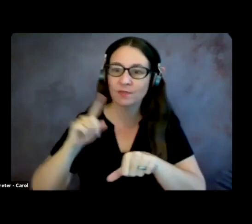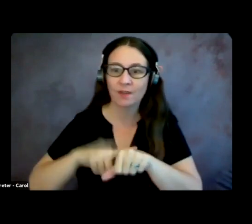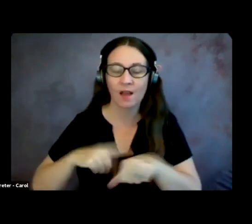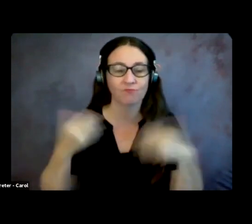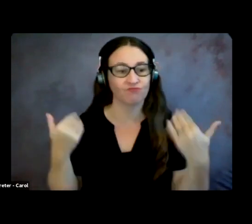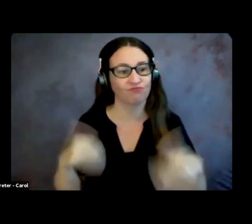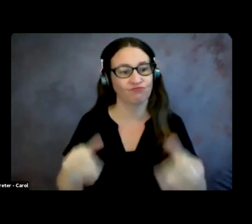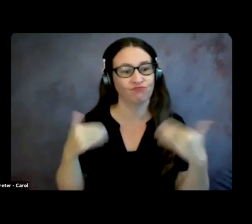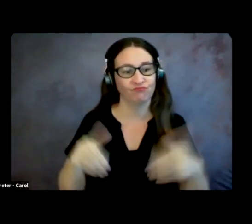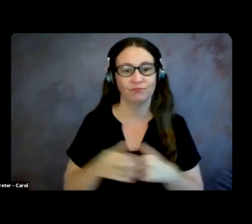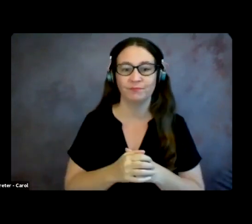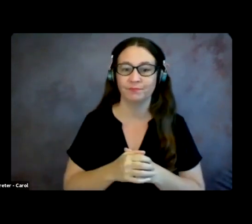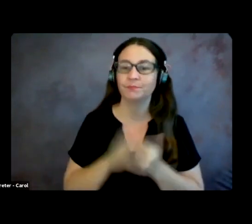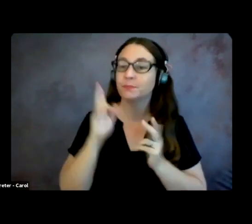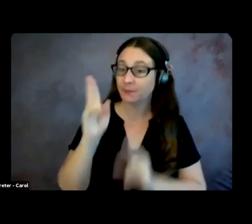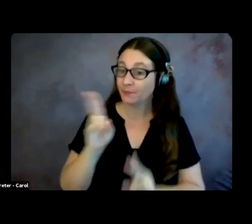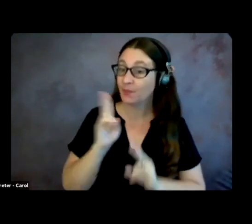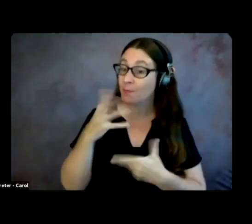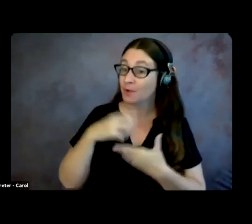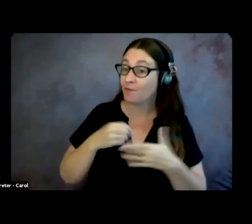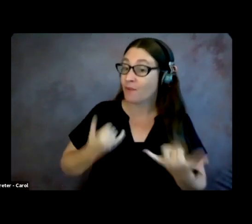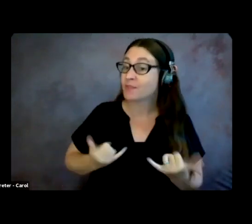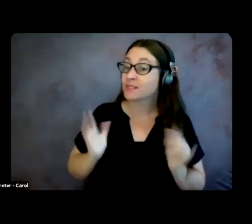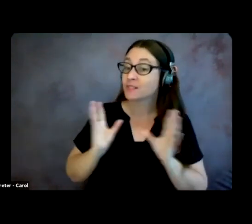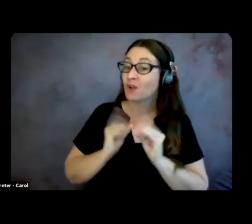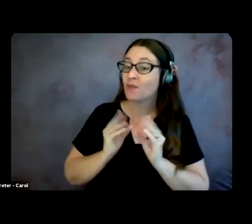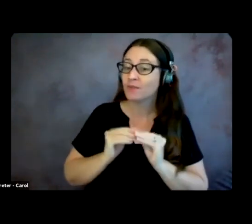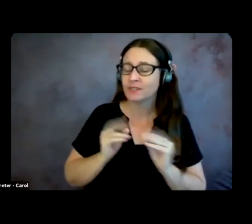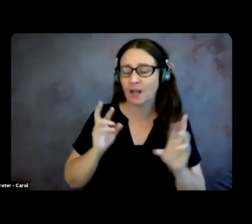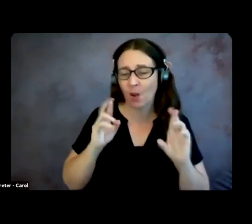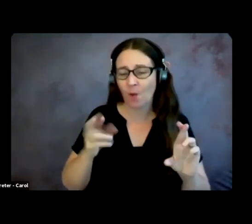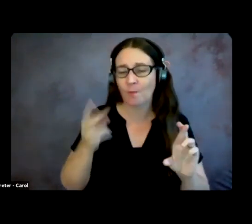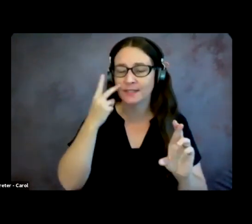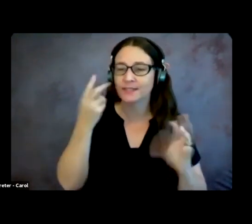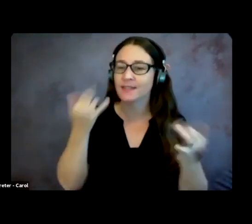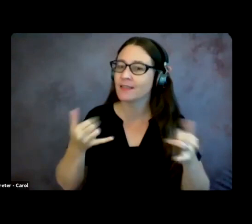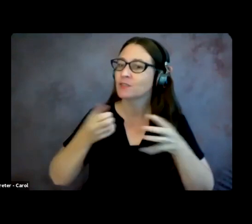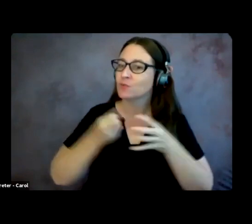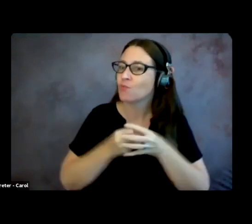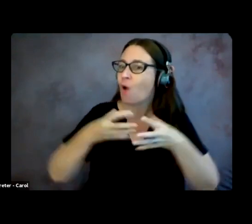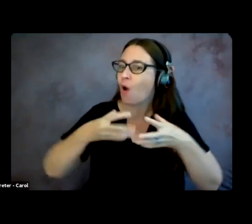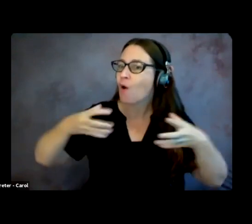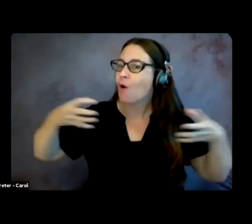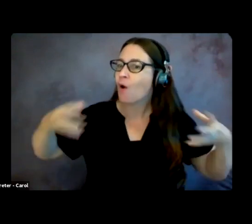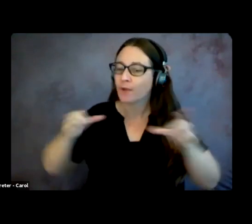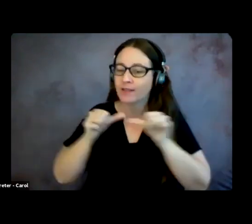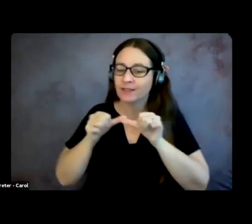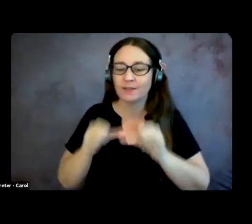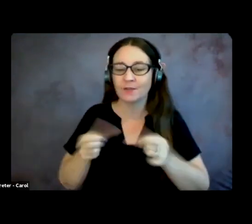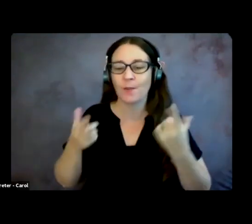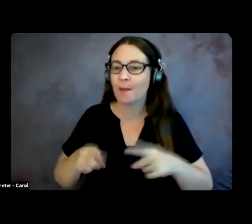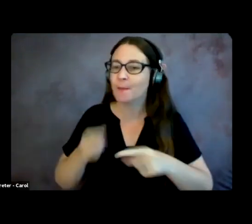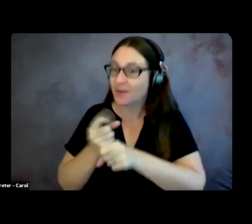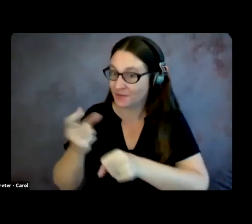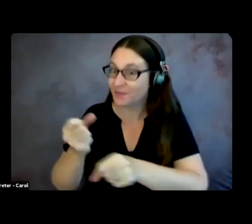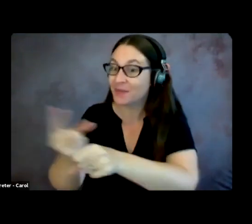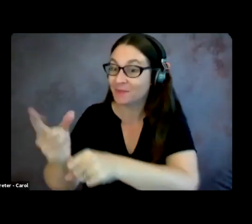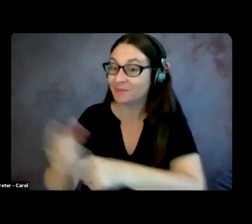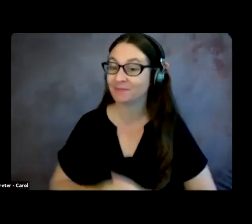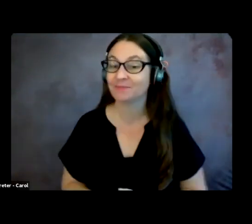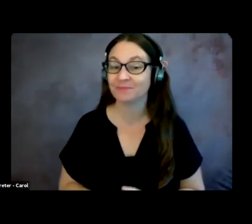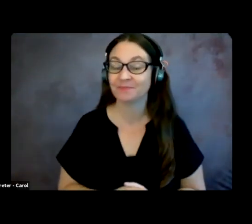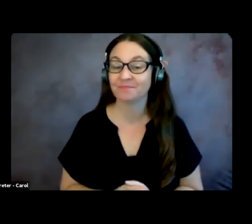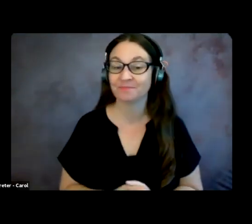I'm honored to be part of this conference, and I really, really hope to see this grow and continue as an annual event. With that